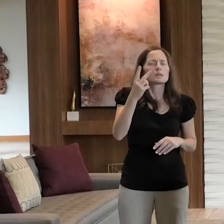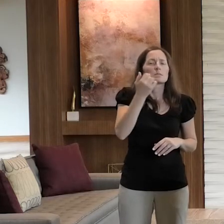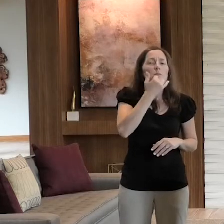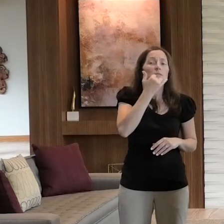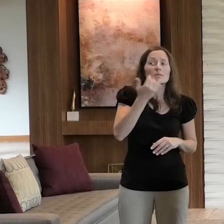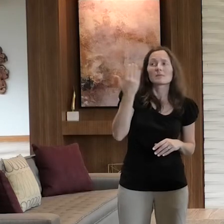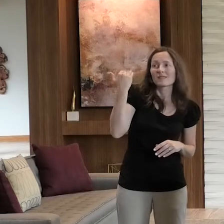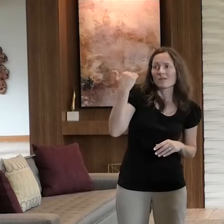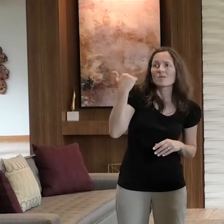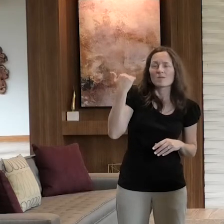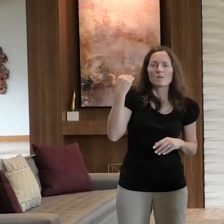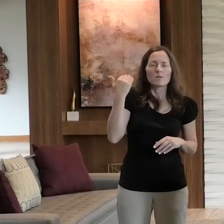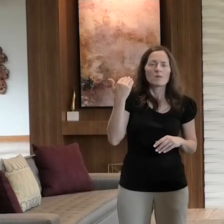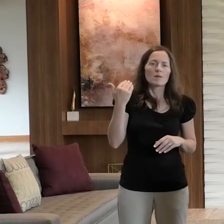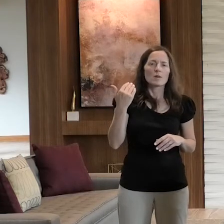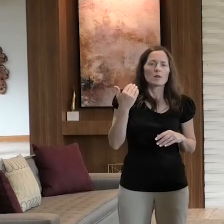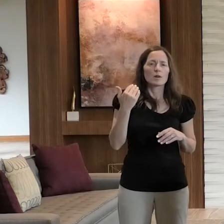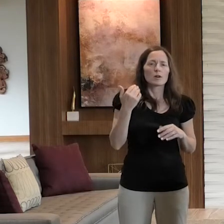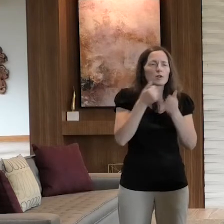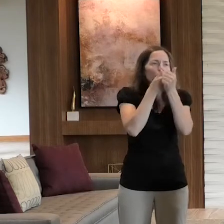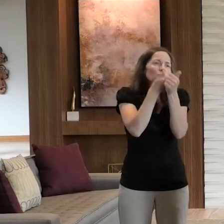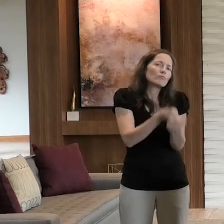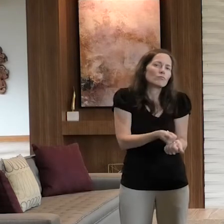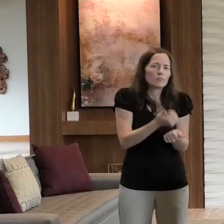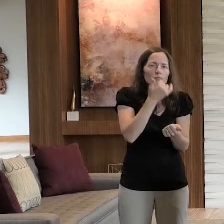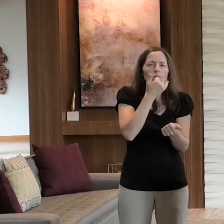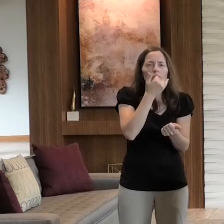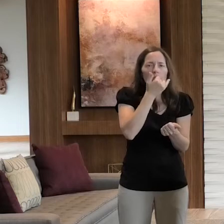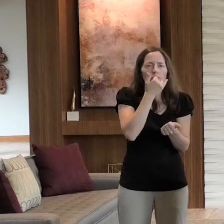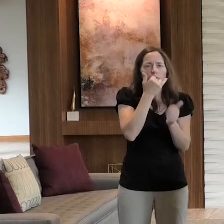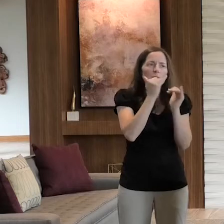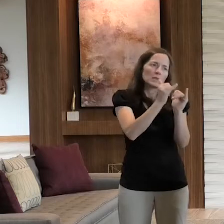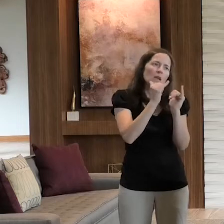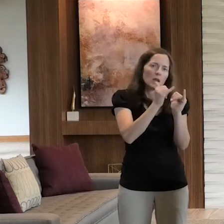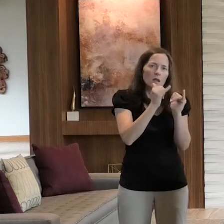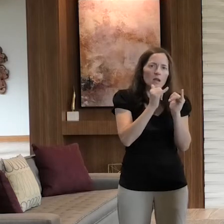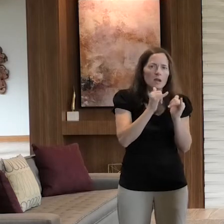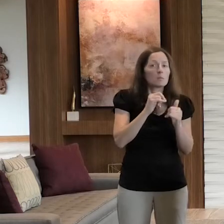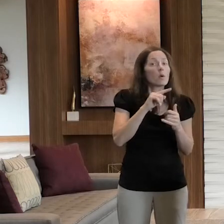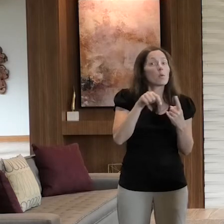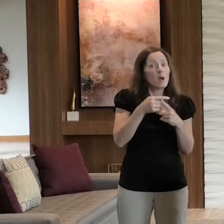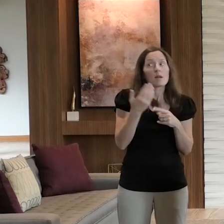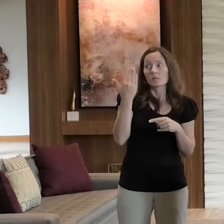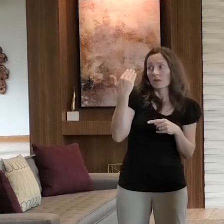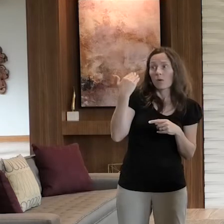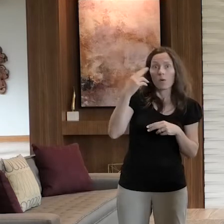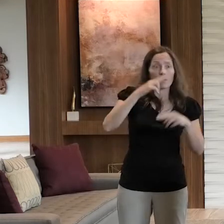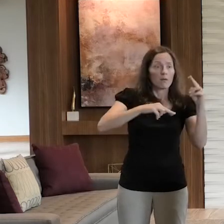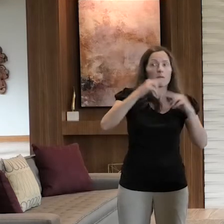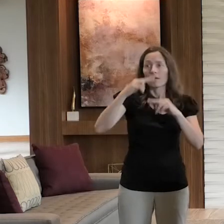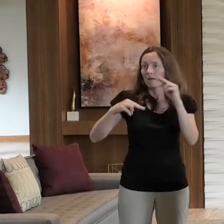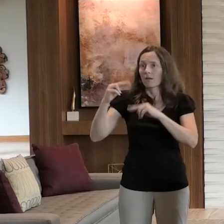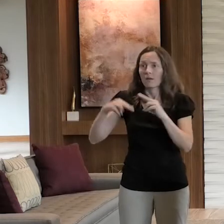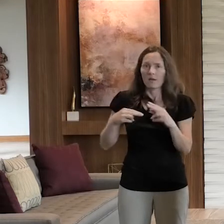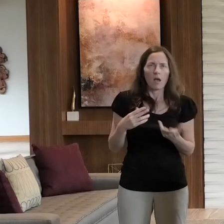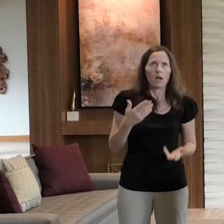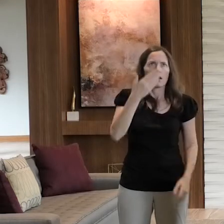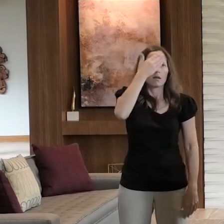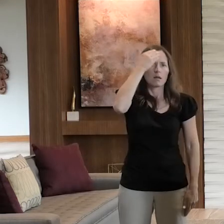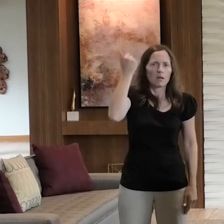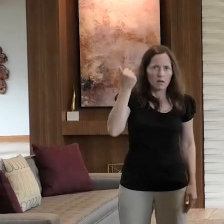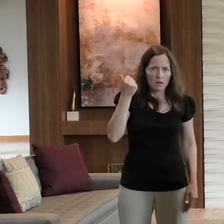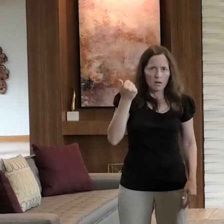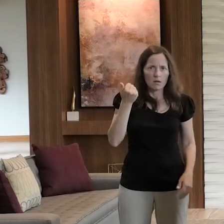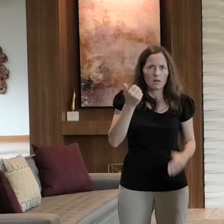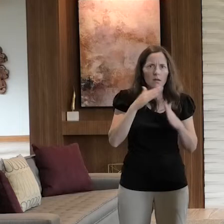village in Columbia to be developed without any affordable housing at all. And so for those voices and for